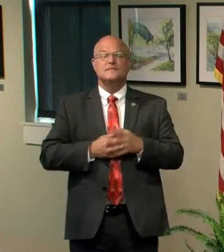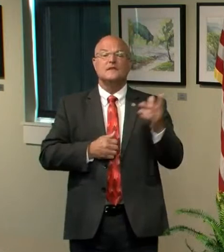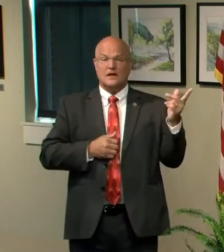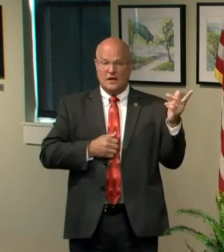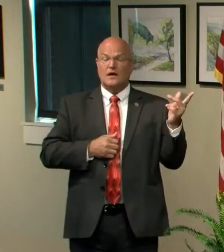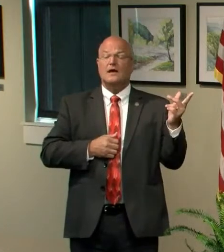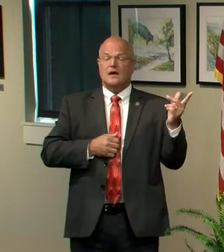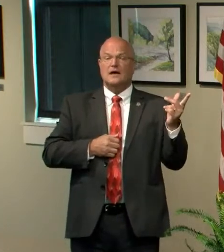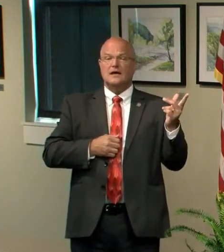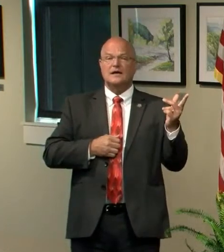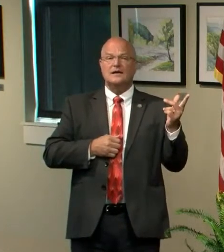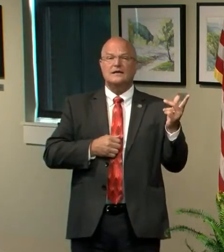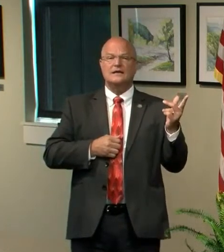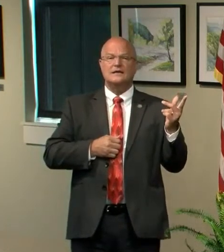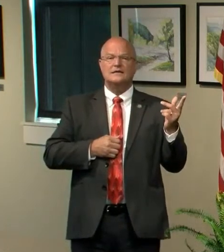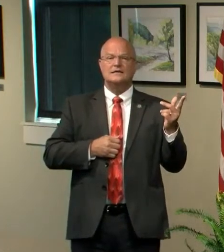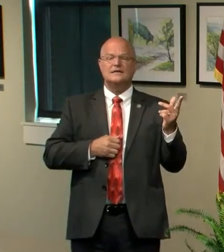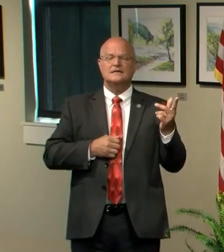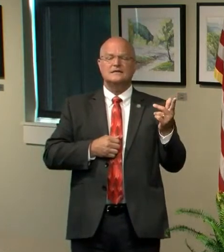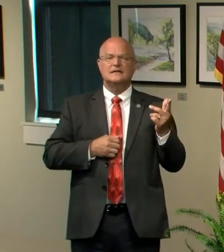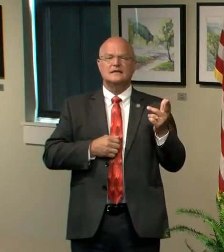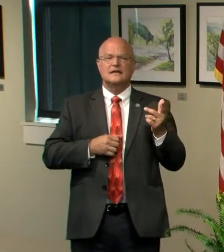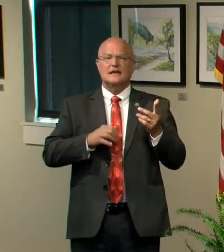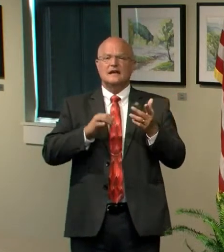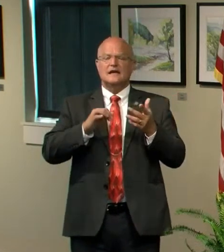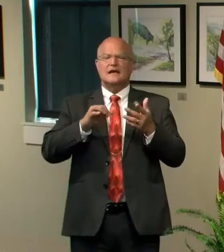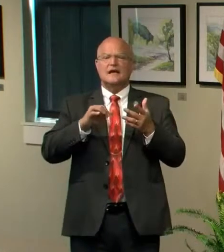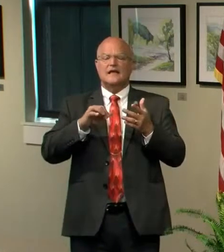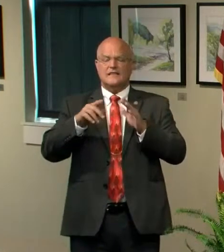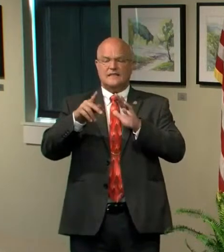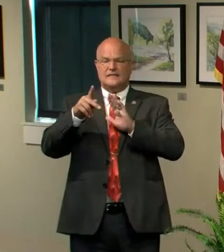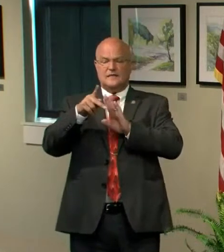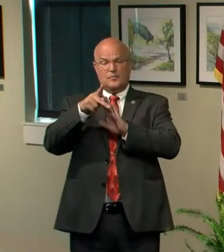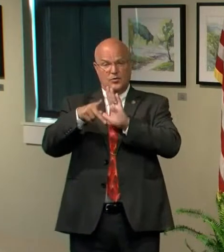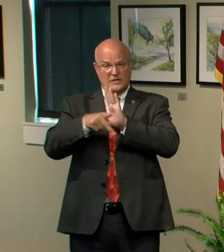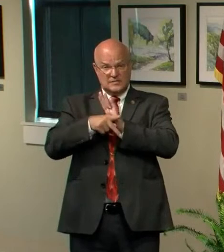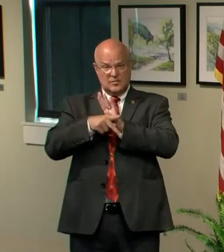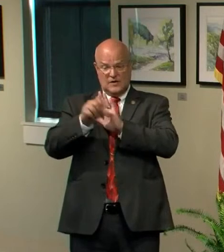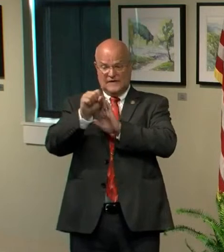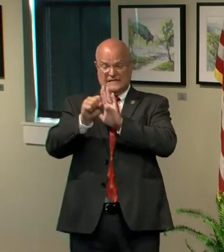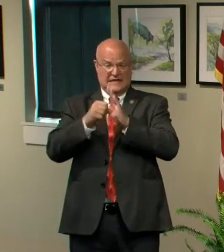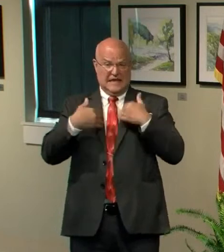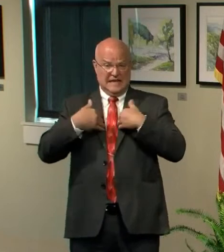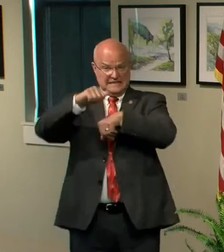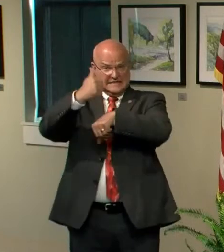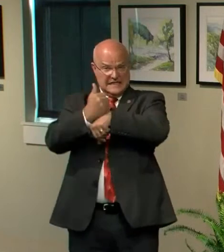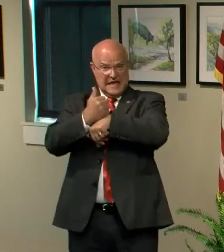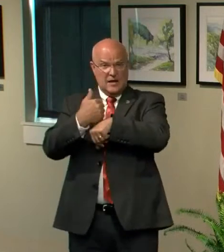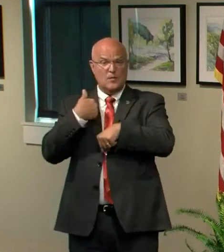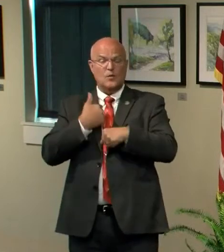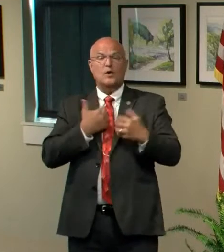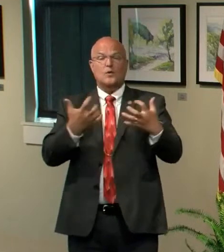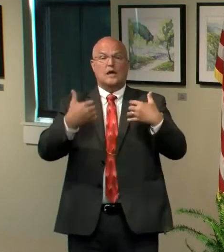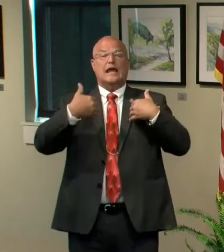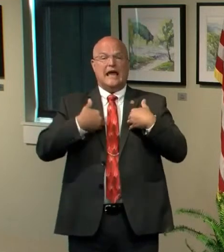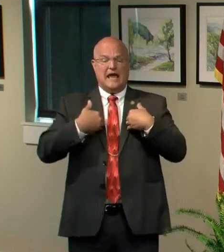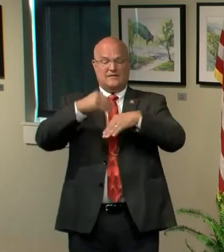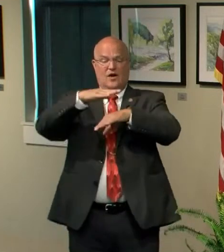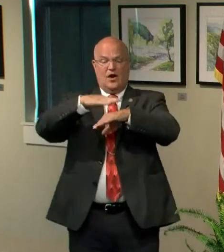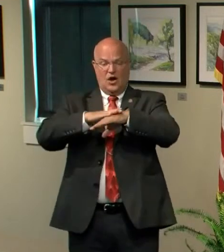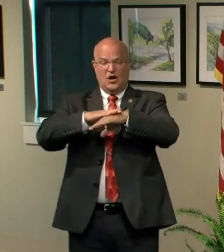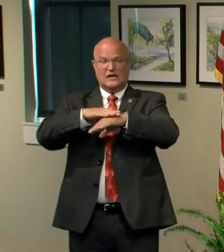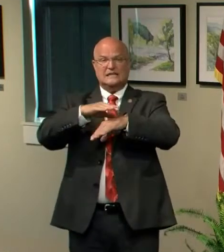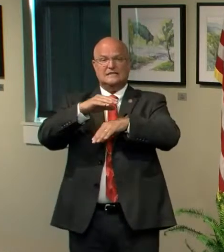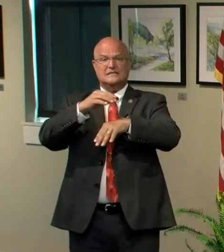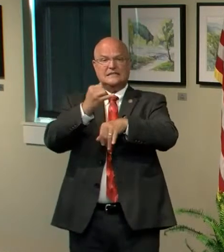The principle that the state has set is we want to have on-site instruction